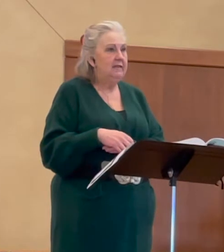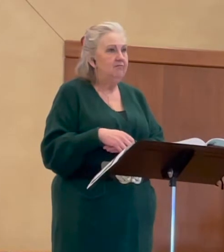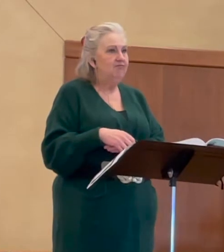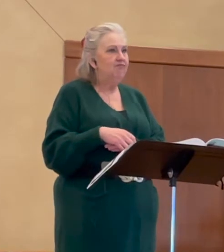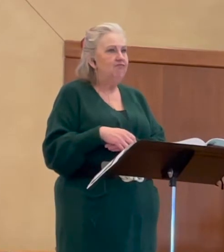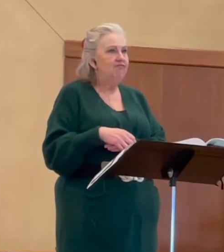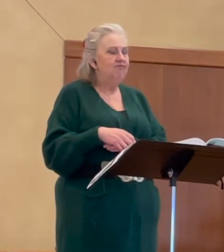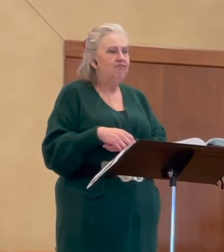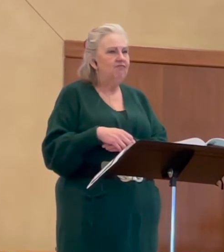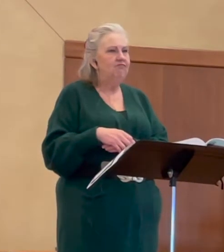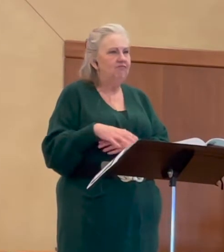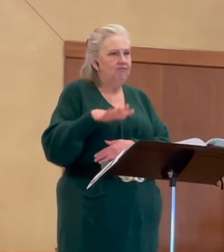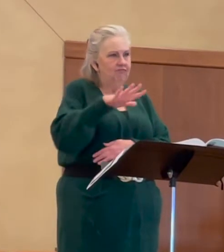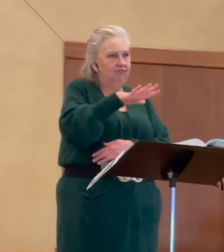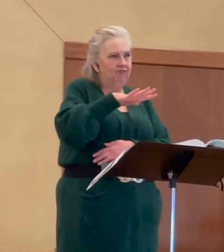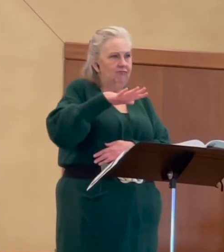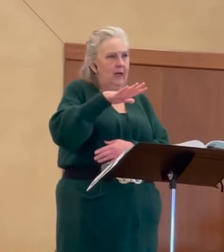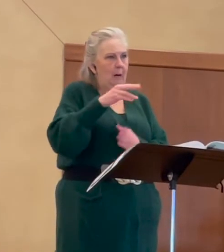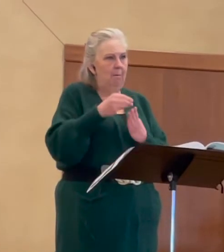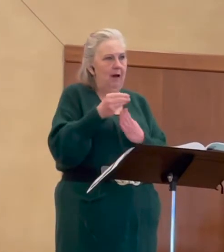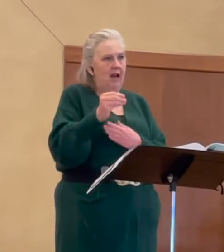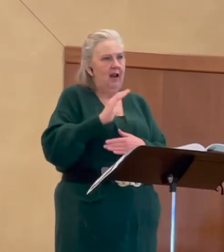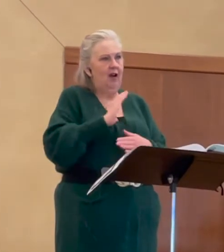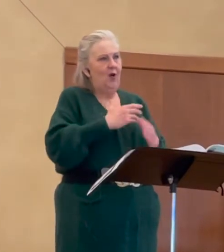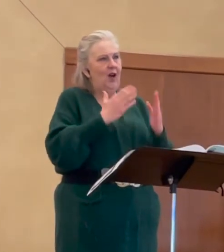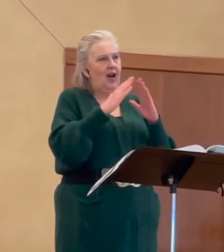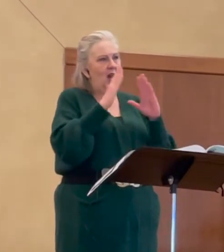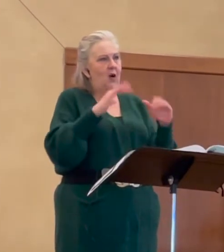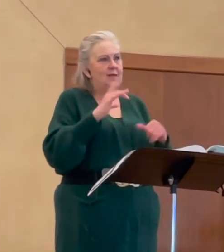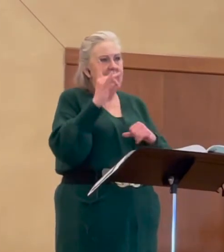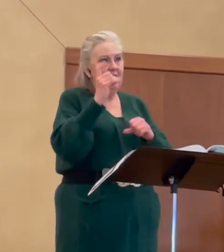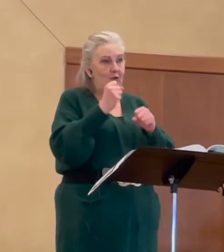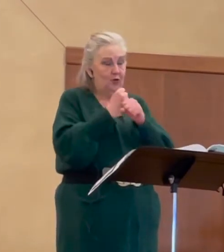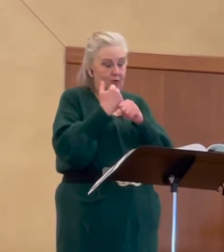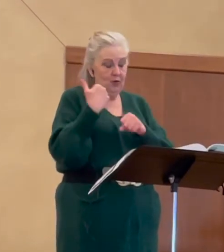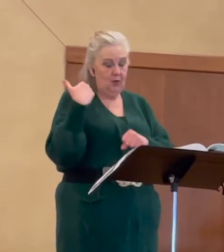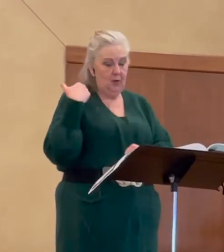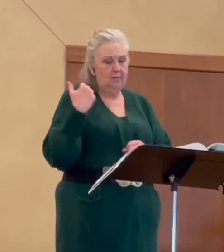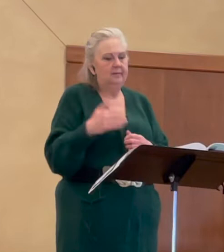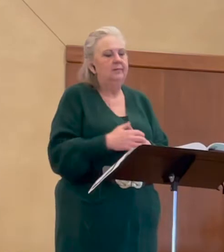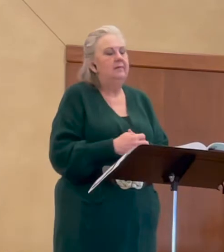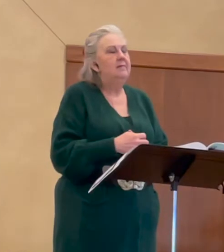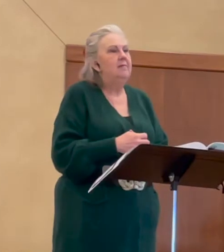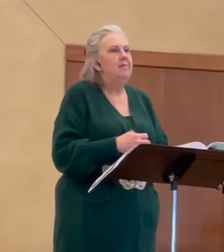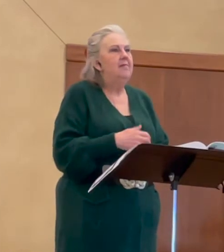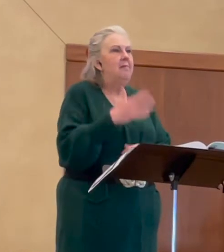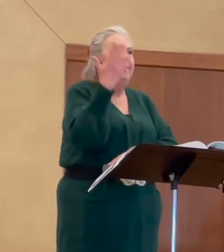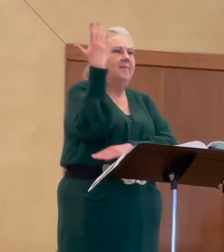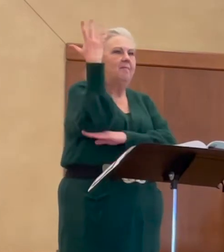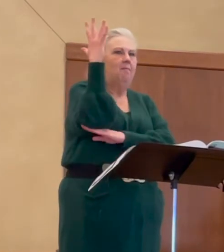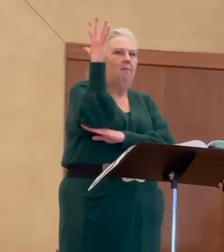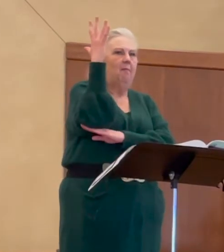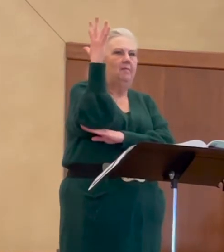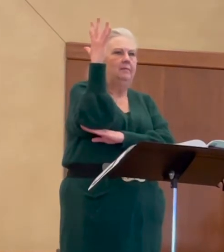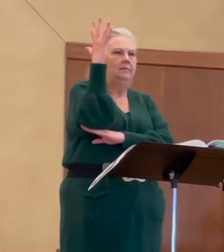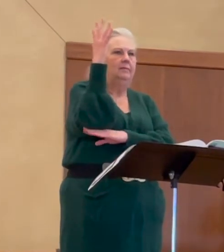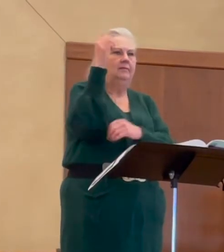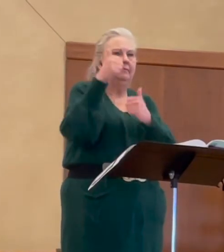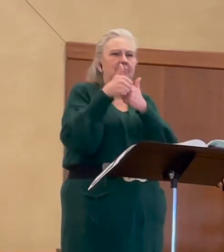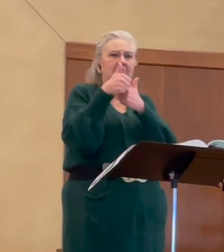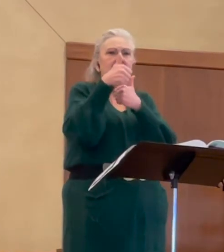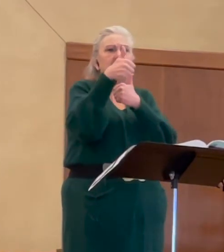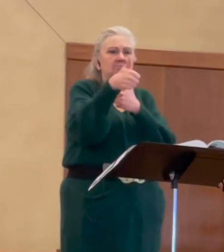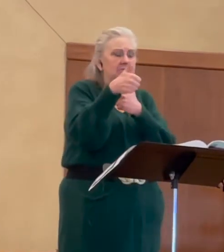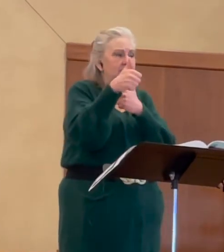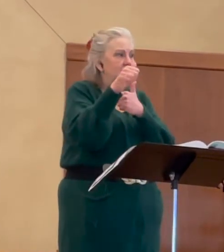landscape when we bought the house 8 years ago. The tree was about 10 feet from the house. It was